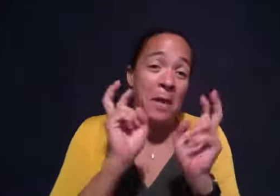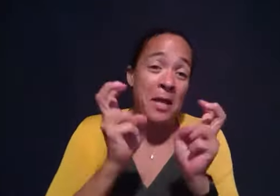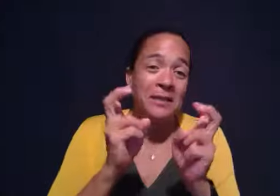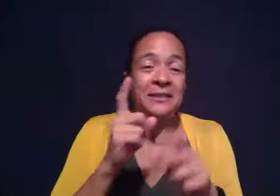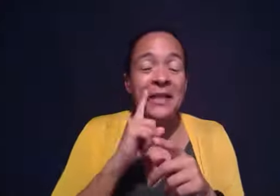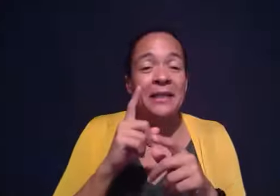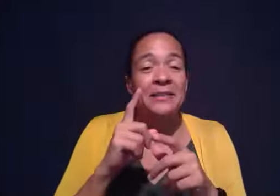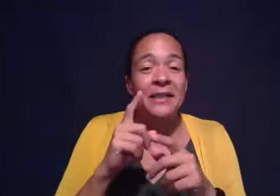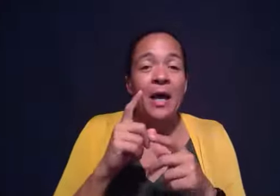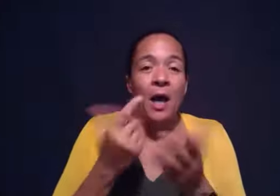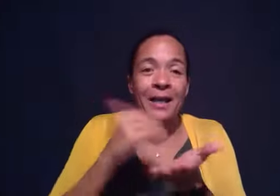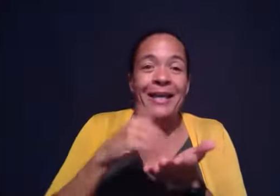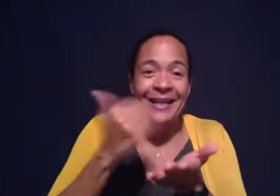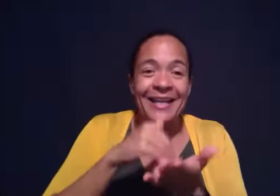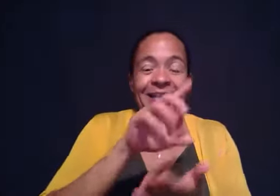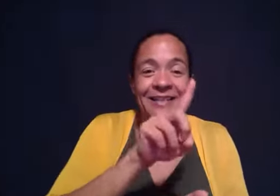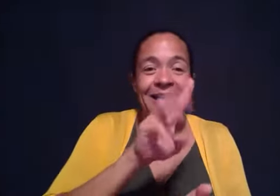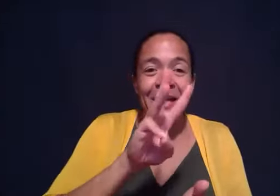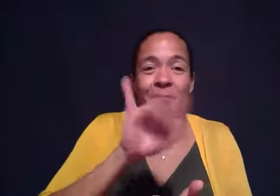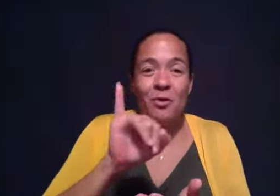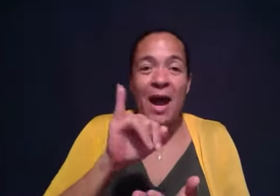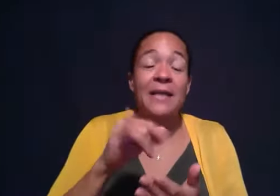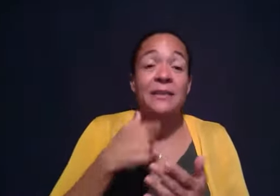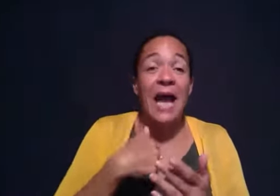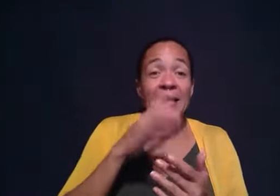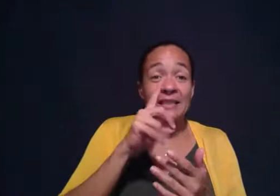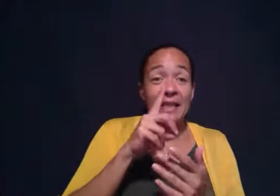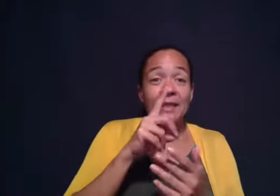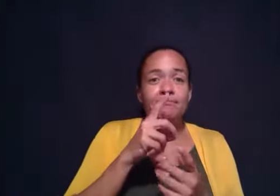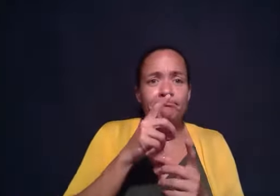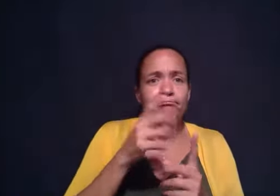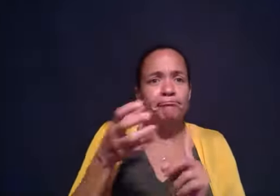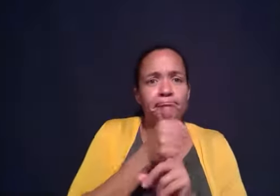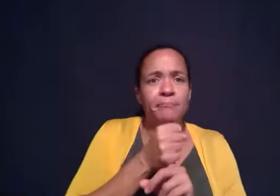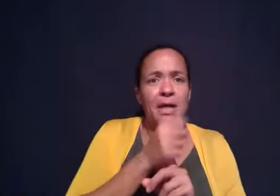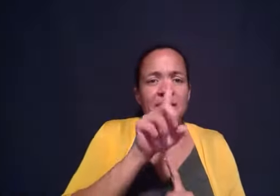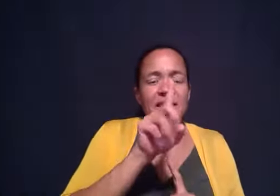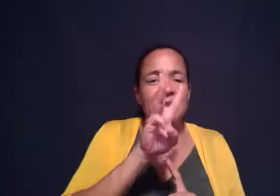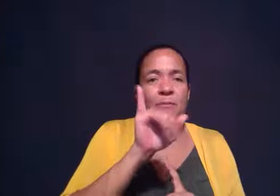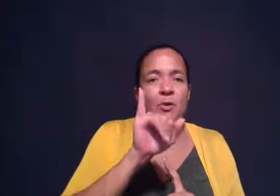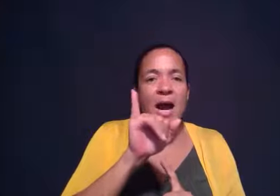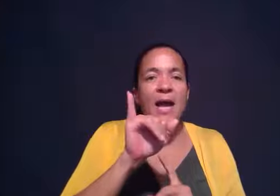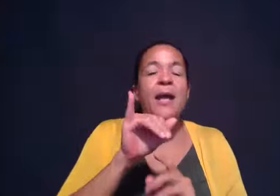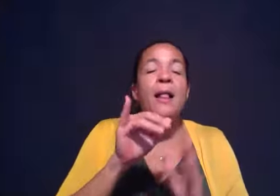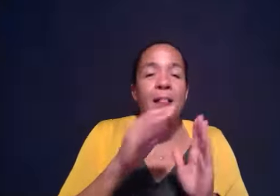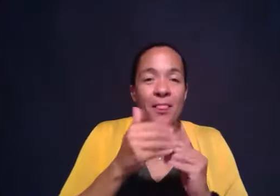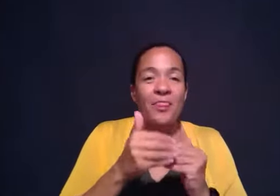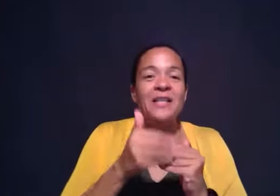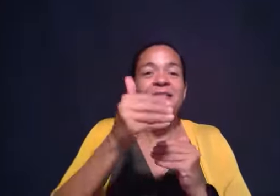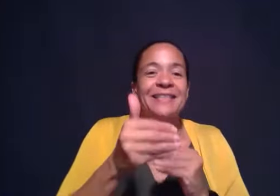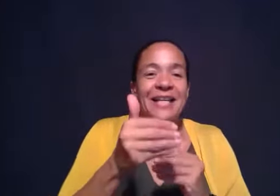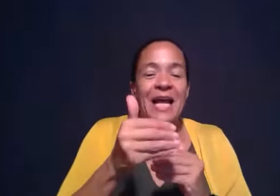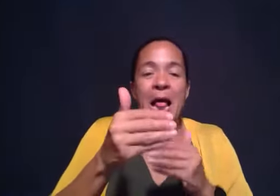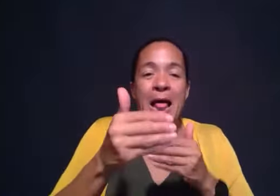than 6 months later, I got a second one, which I thought was really weird because I had a really good plan after I got that first